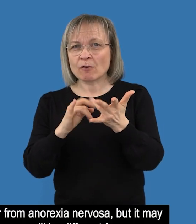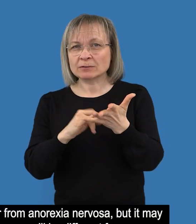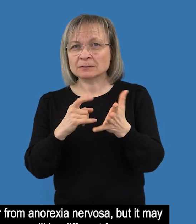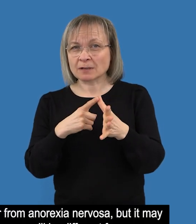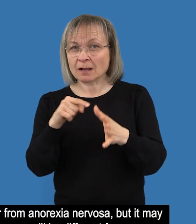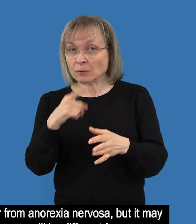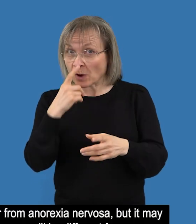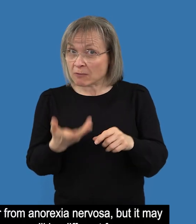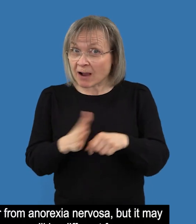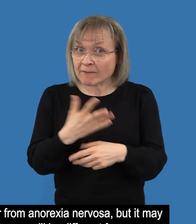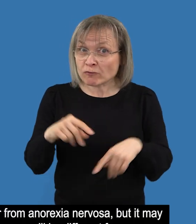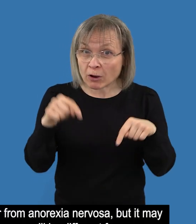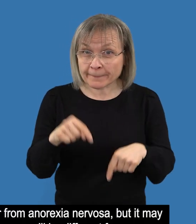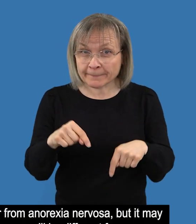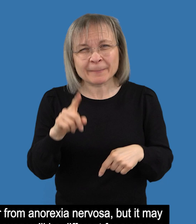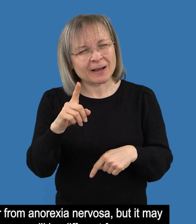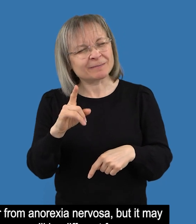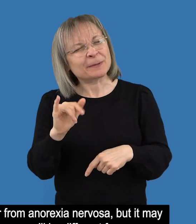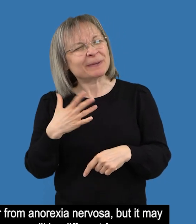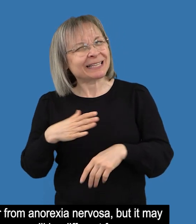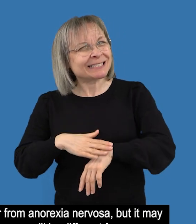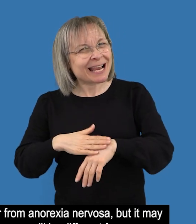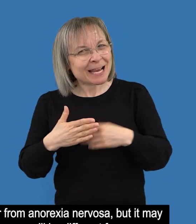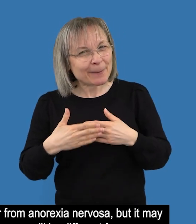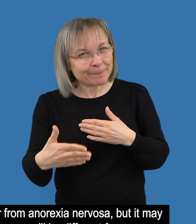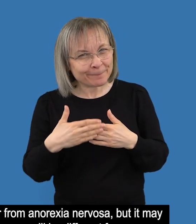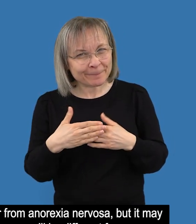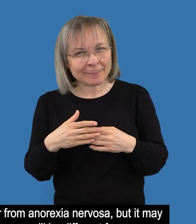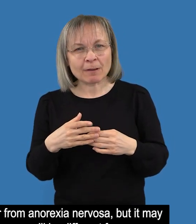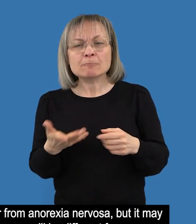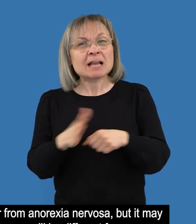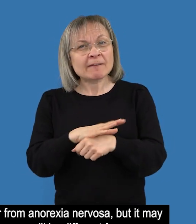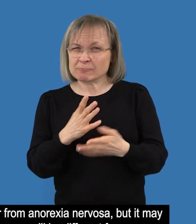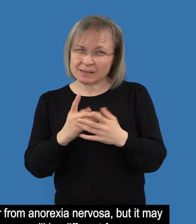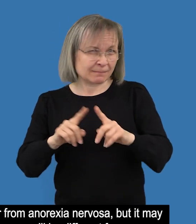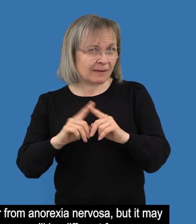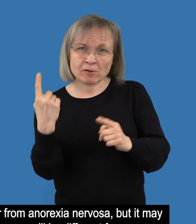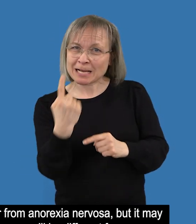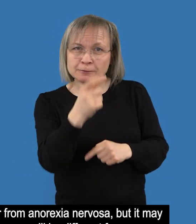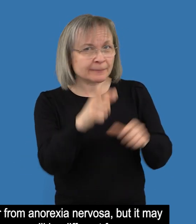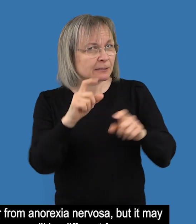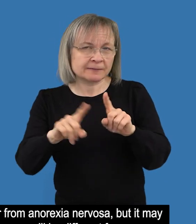You can recover from anorexia nervosa, but it may take time and recovery will be different for